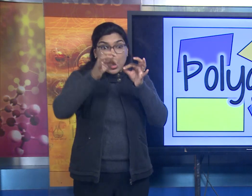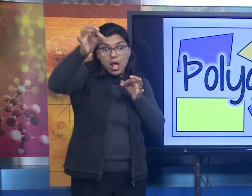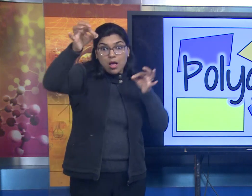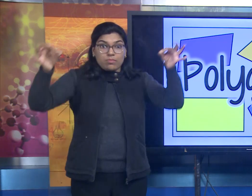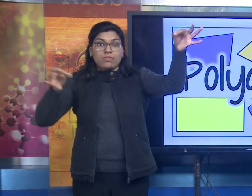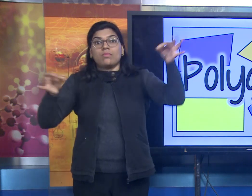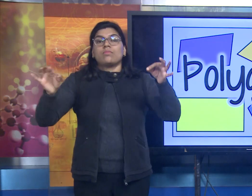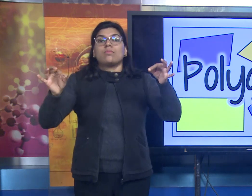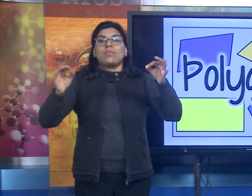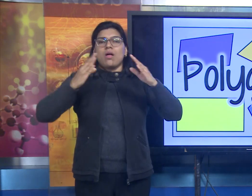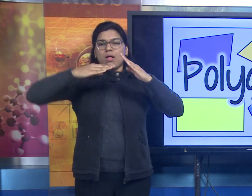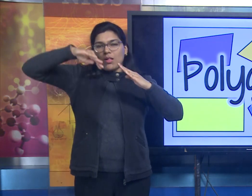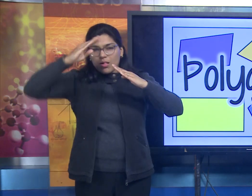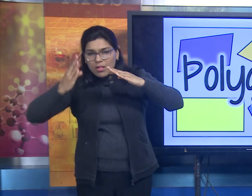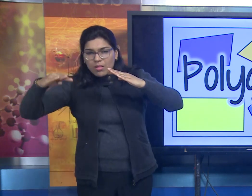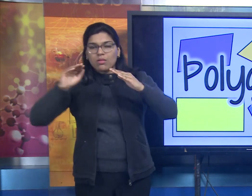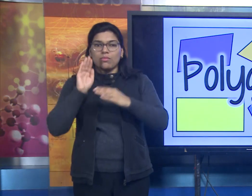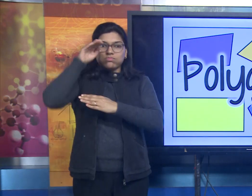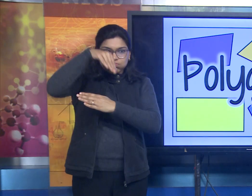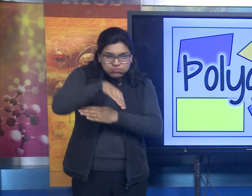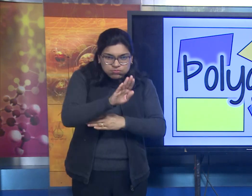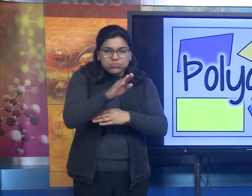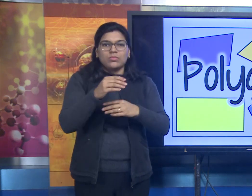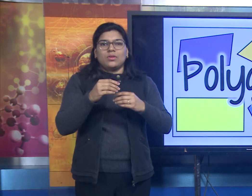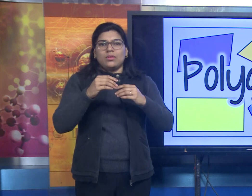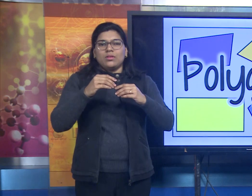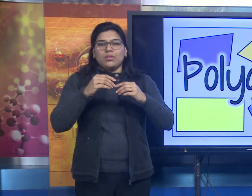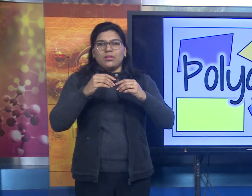many lines. So depending upon the number of lines,